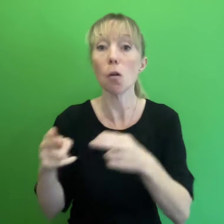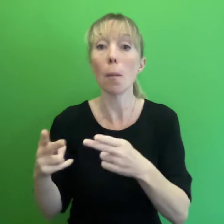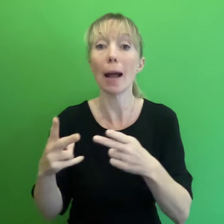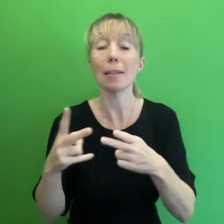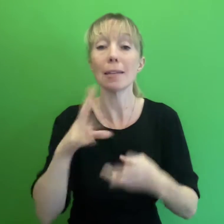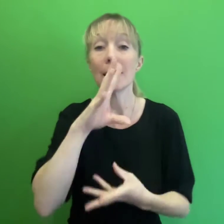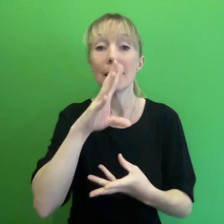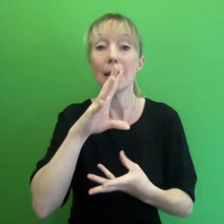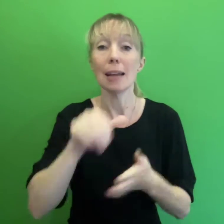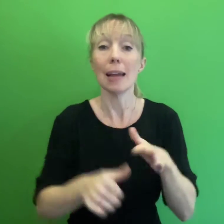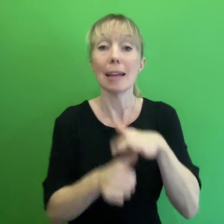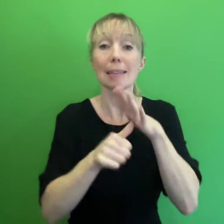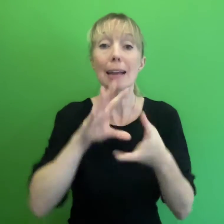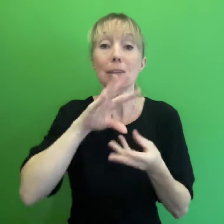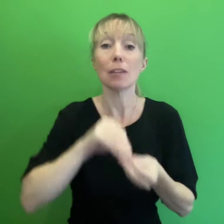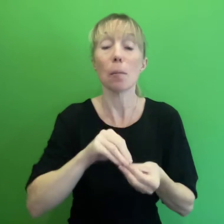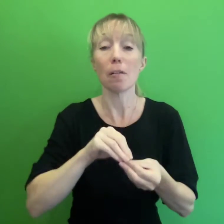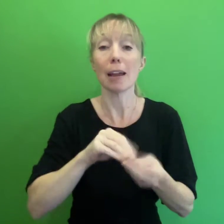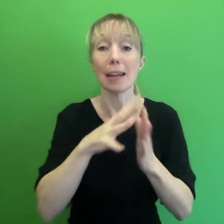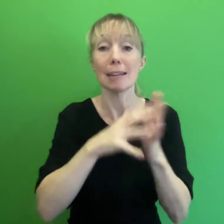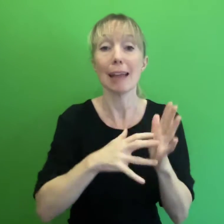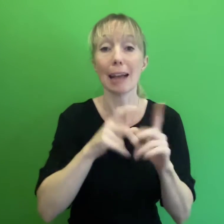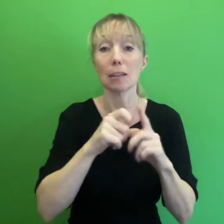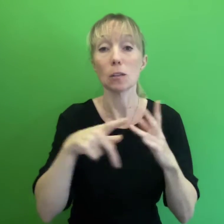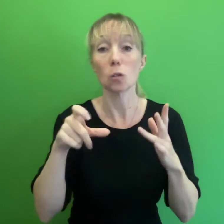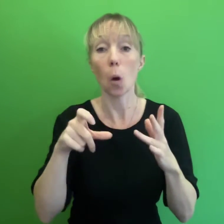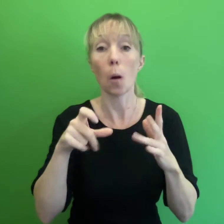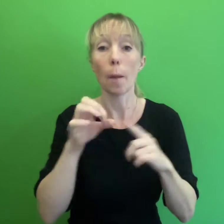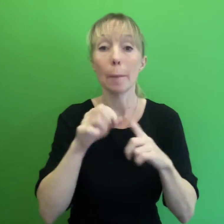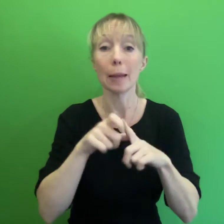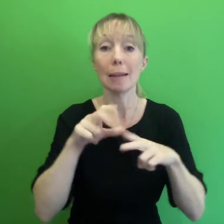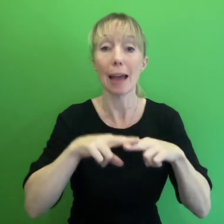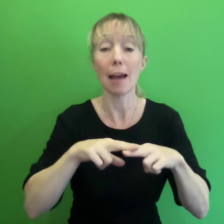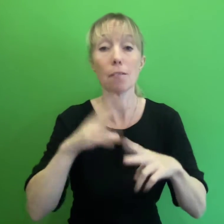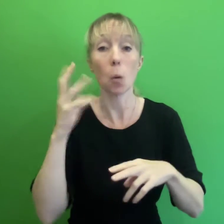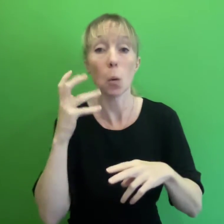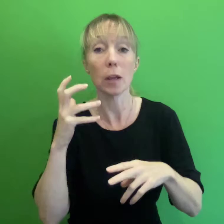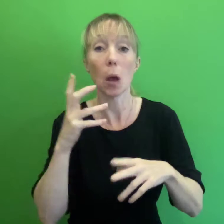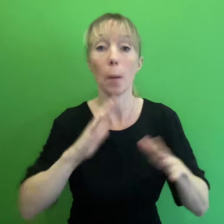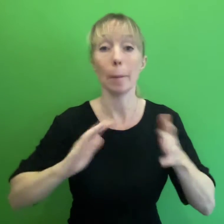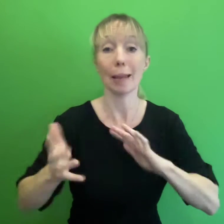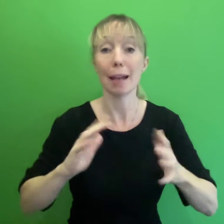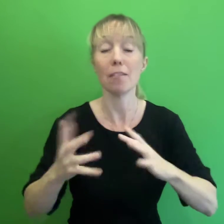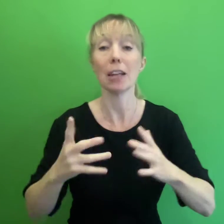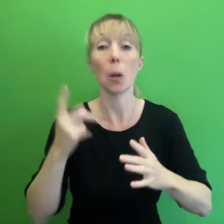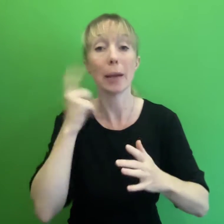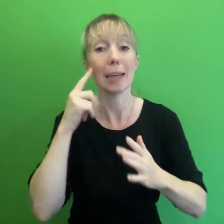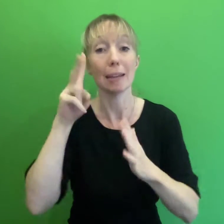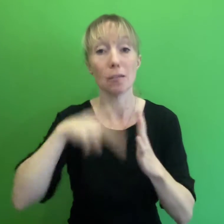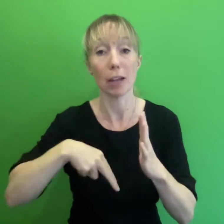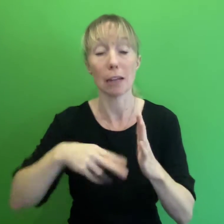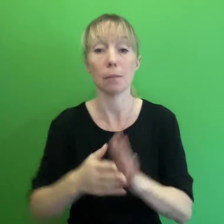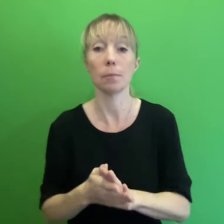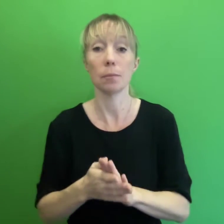summary, text, doc and PDF, audio, BSL video, easy read. Full